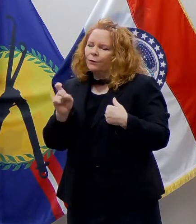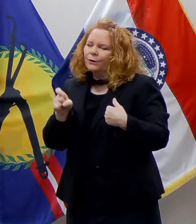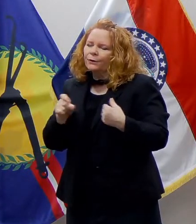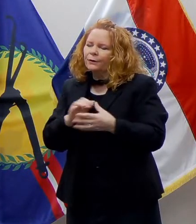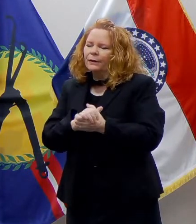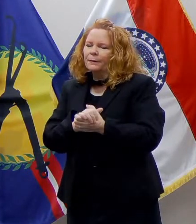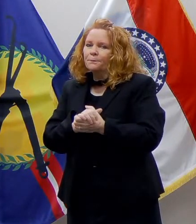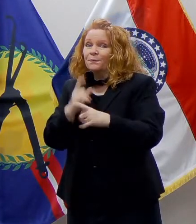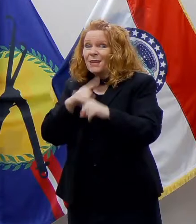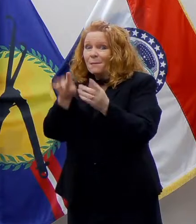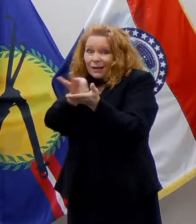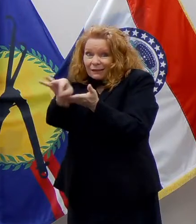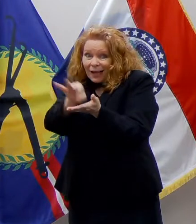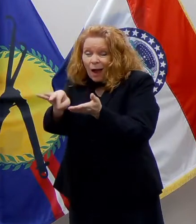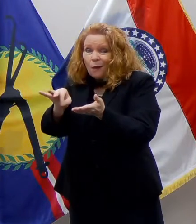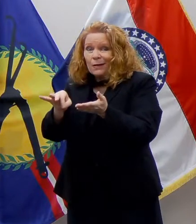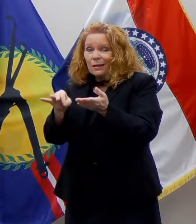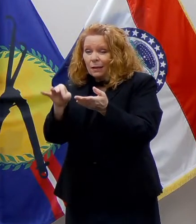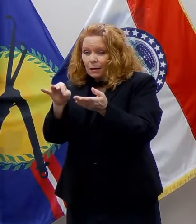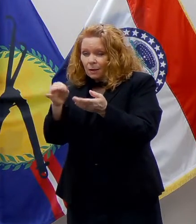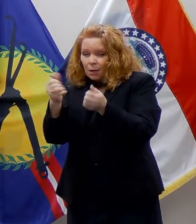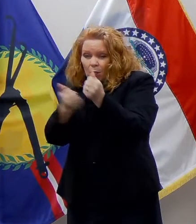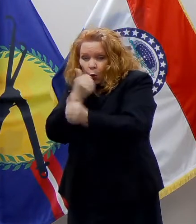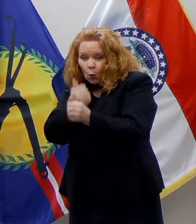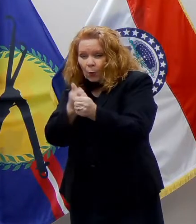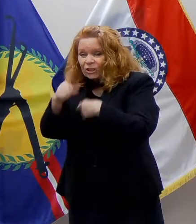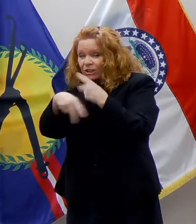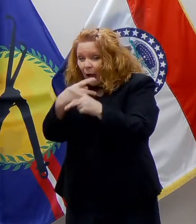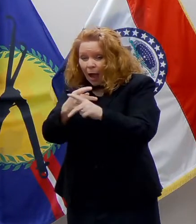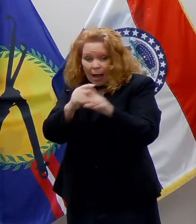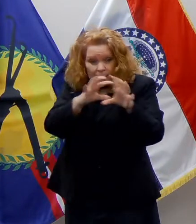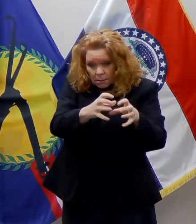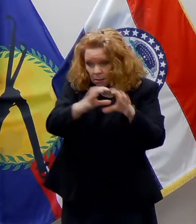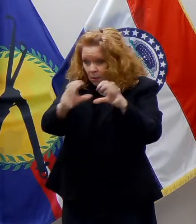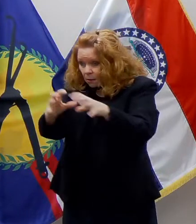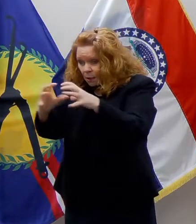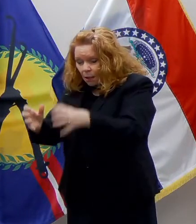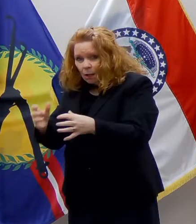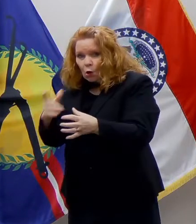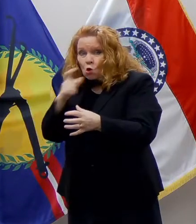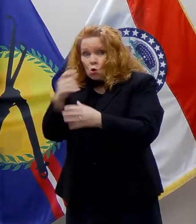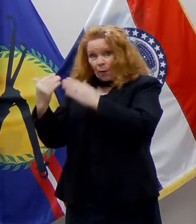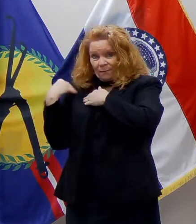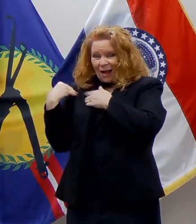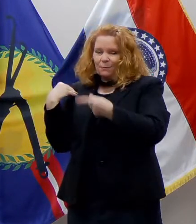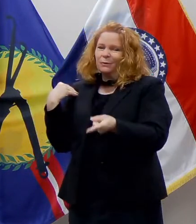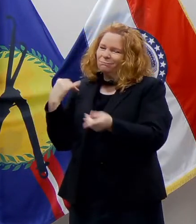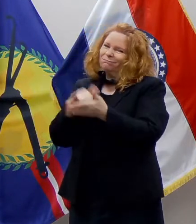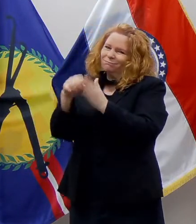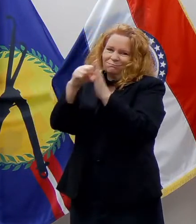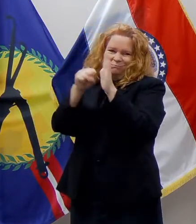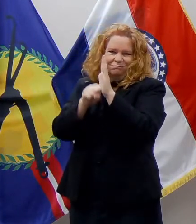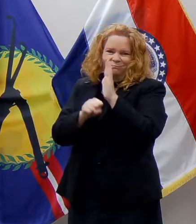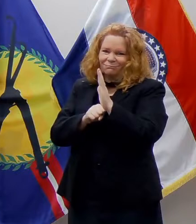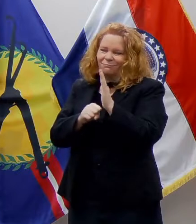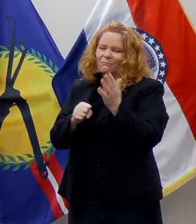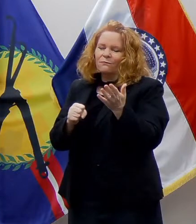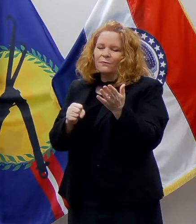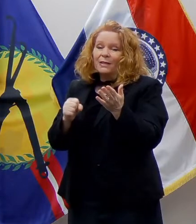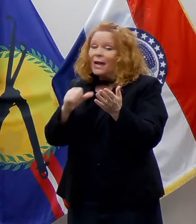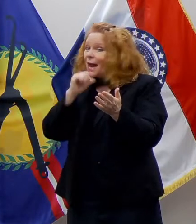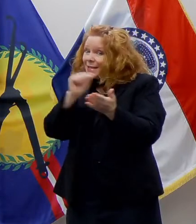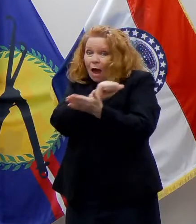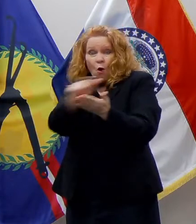sequencing, the DNA sequencing and subtyping of COVID takes a while, and not every test